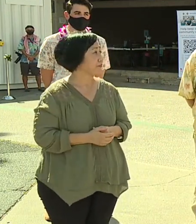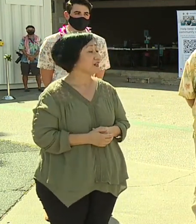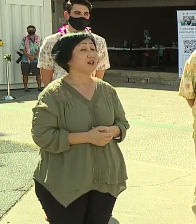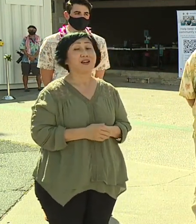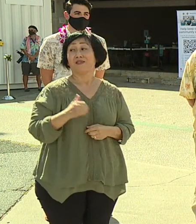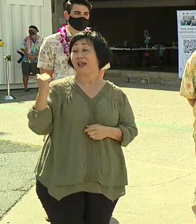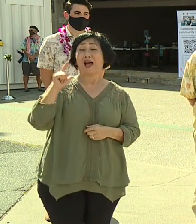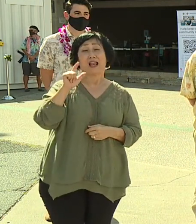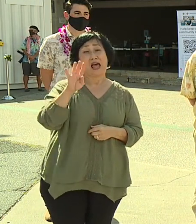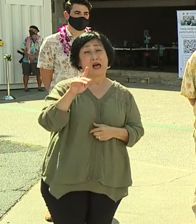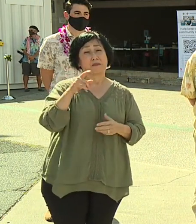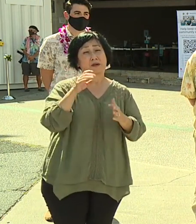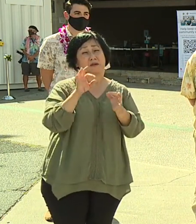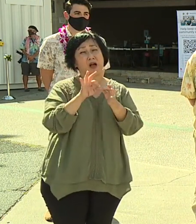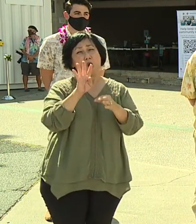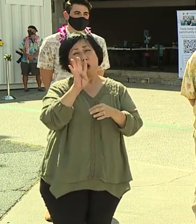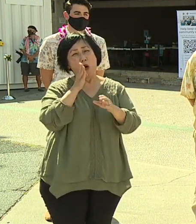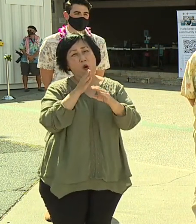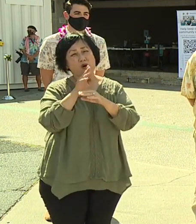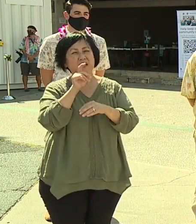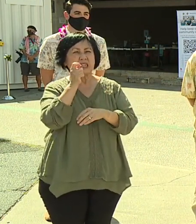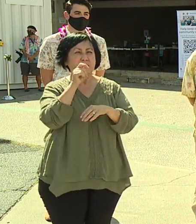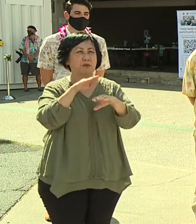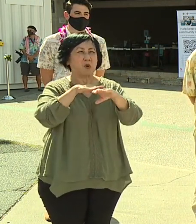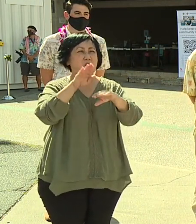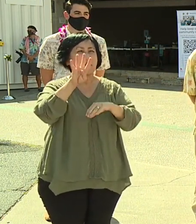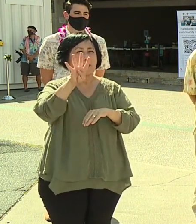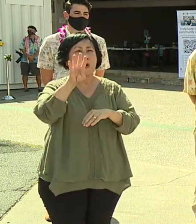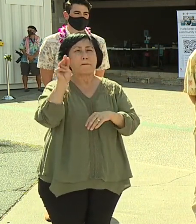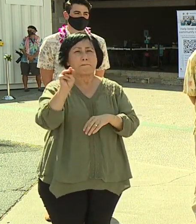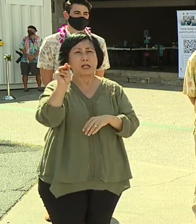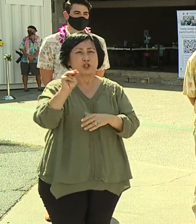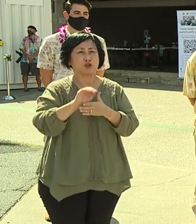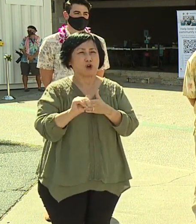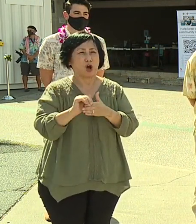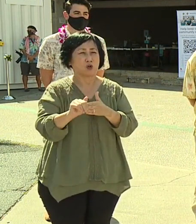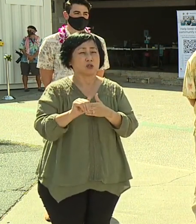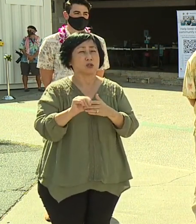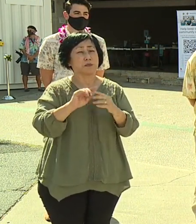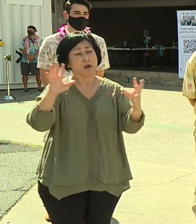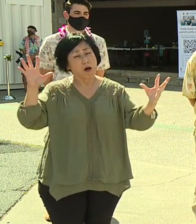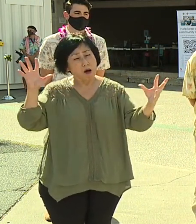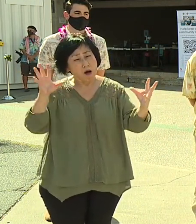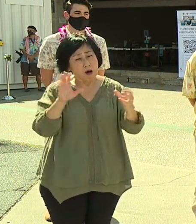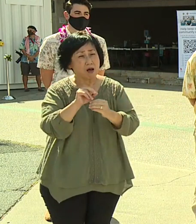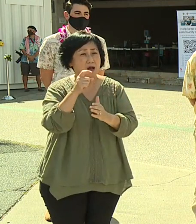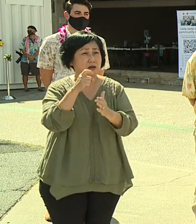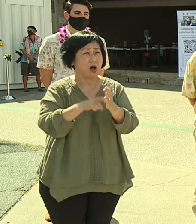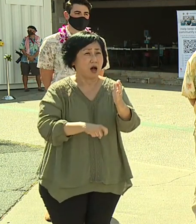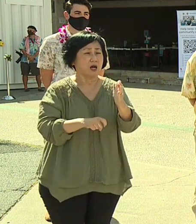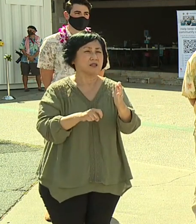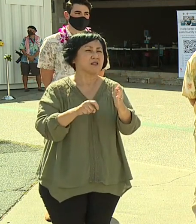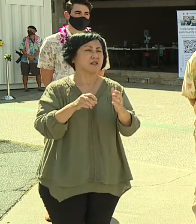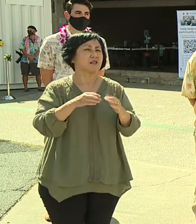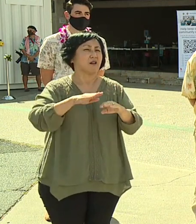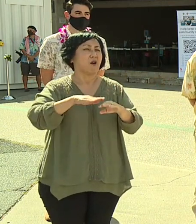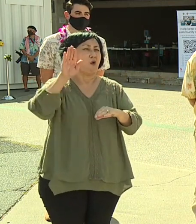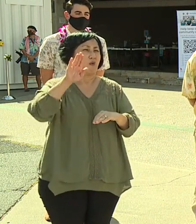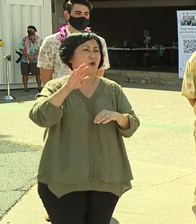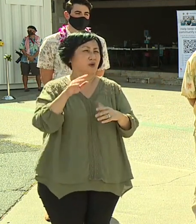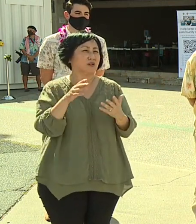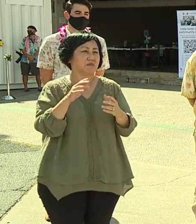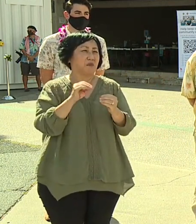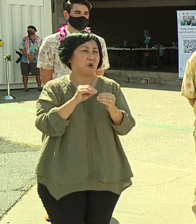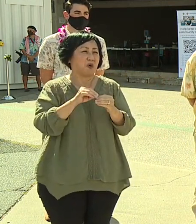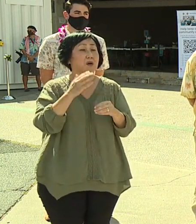lab itself was about a little over $4 million. But the entire cost of it is much higher because, as I mentioned,